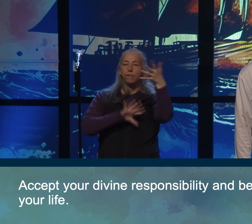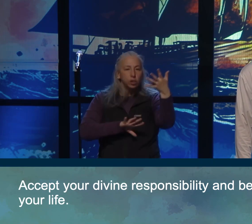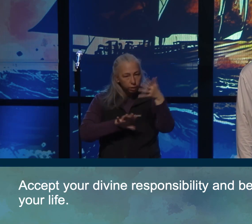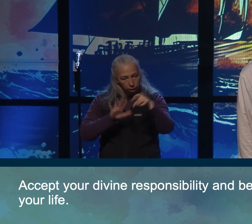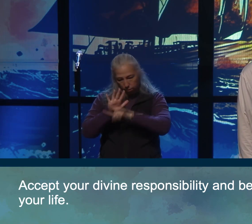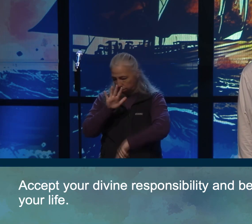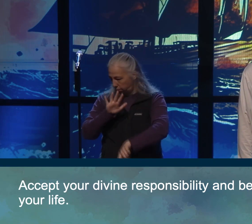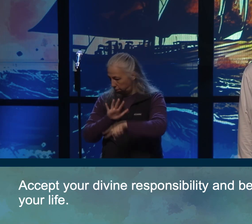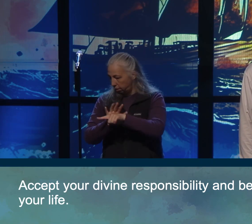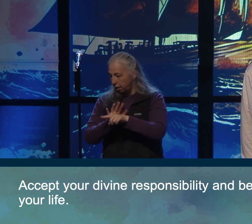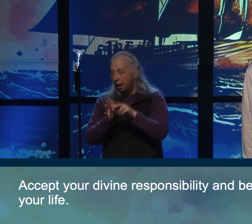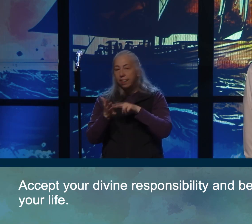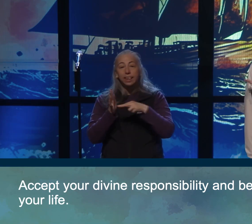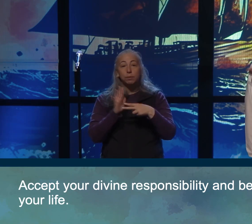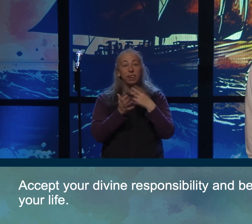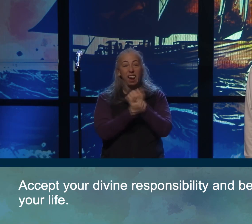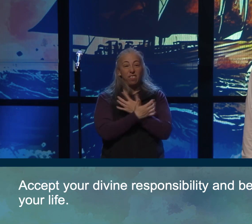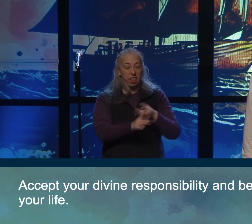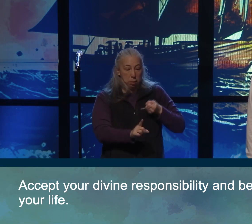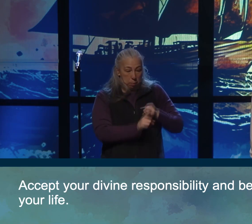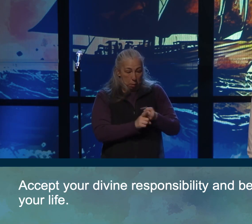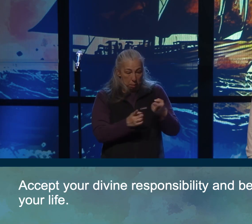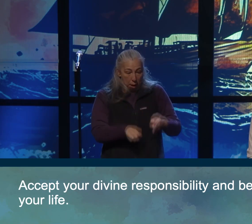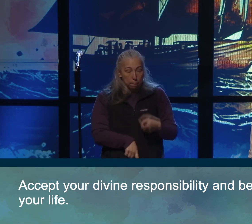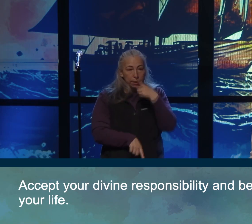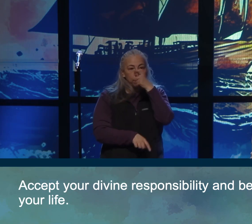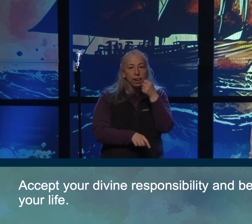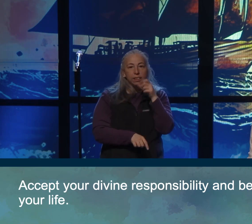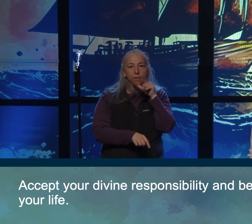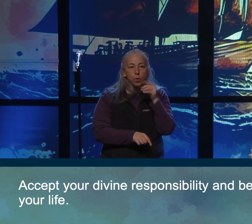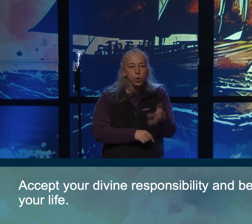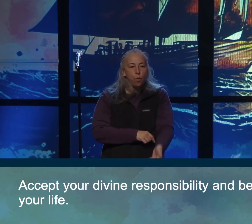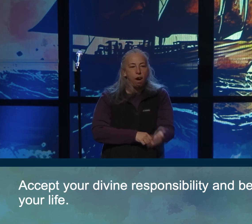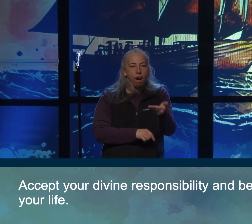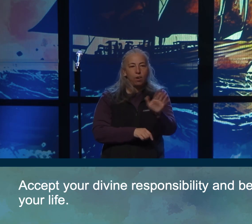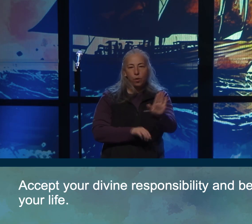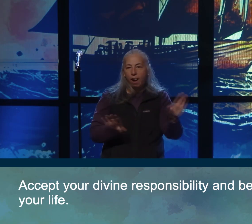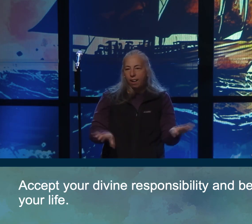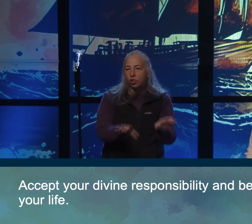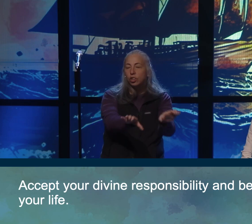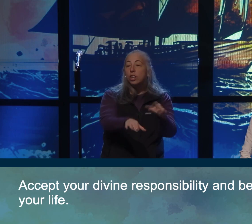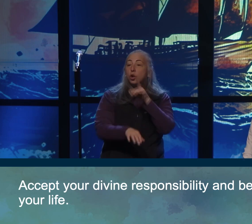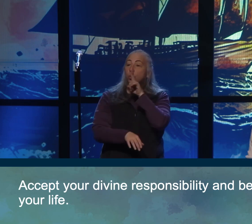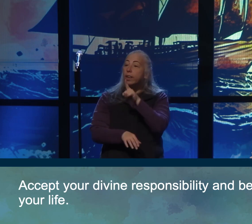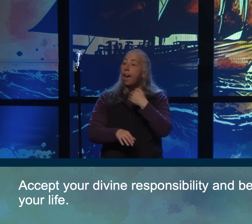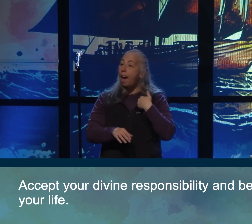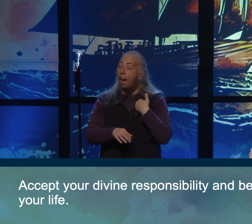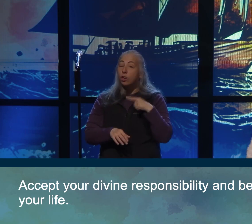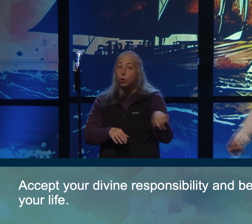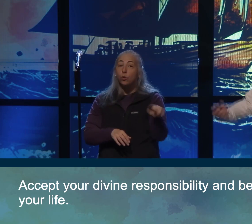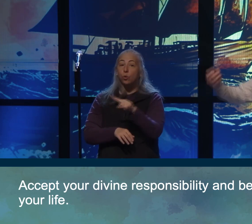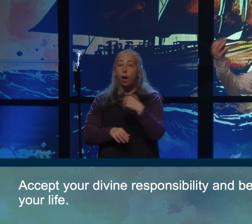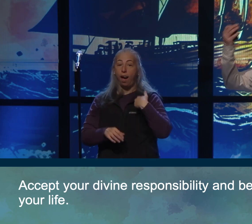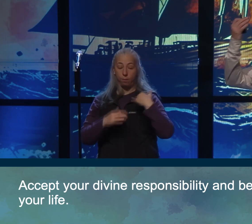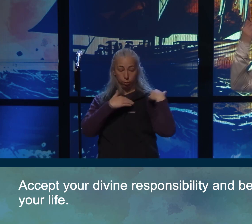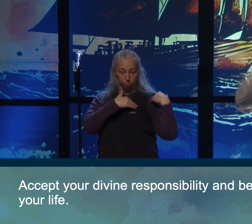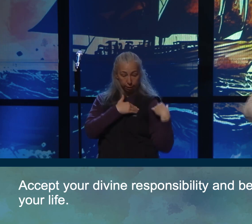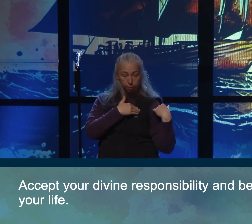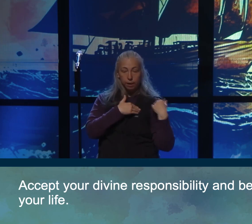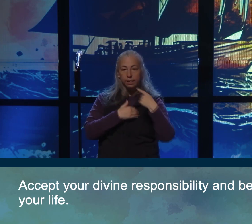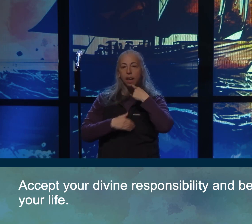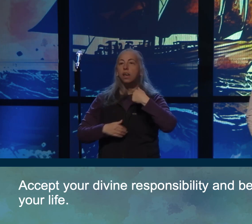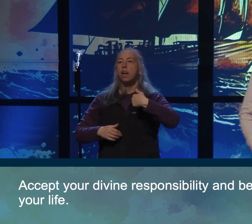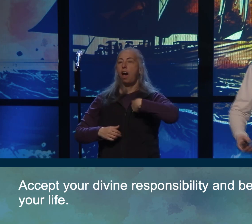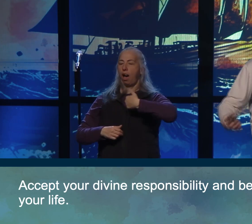you, okay? That's not what I'm saying. But there is a responsibility to say, I am the captain. I have been given